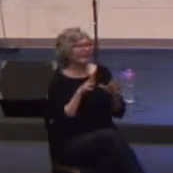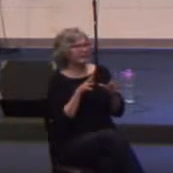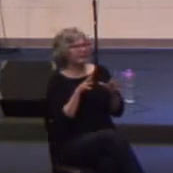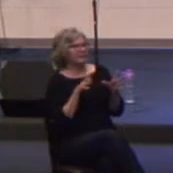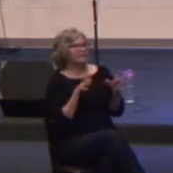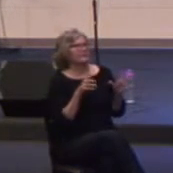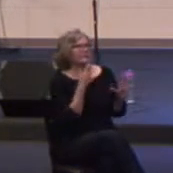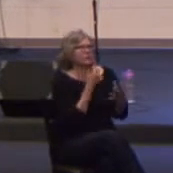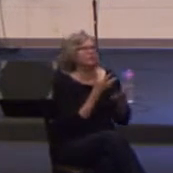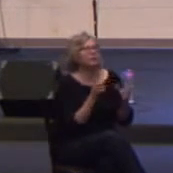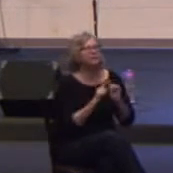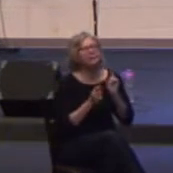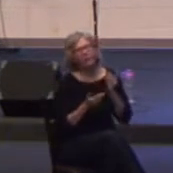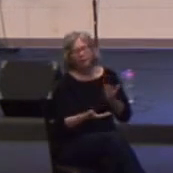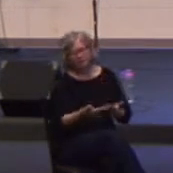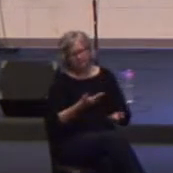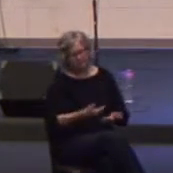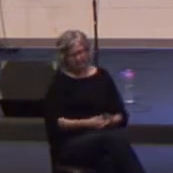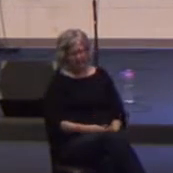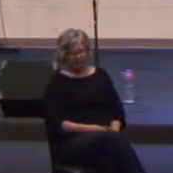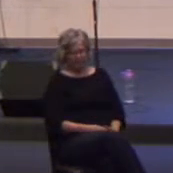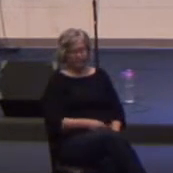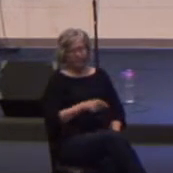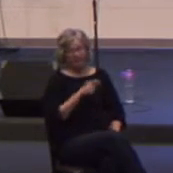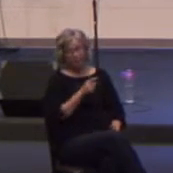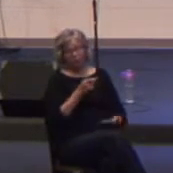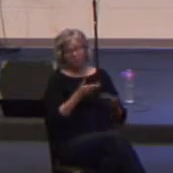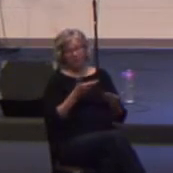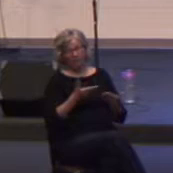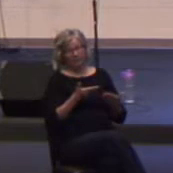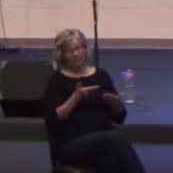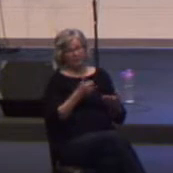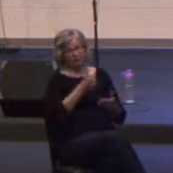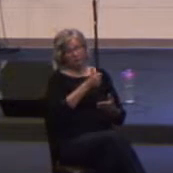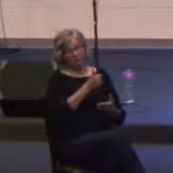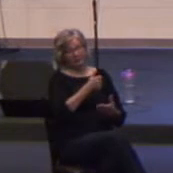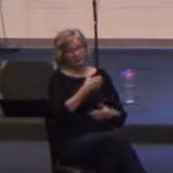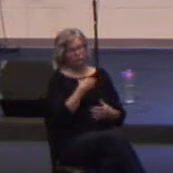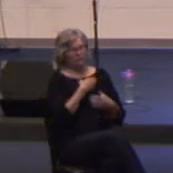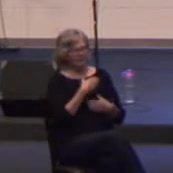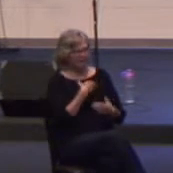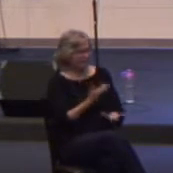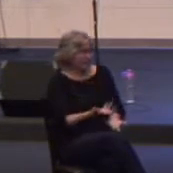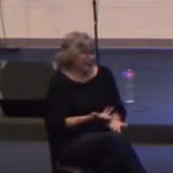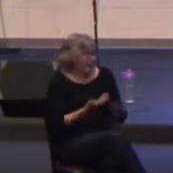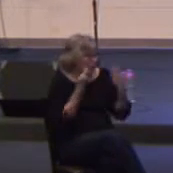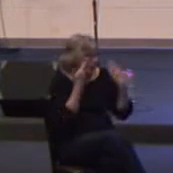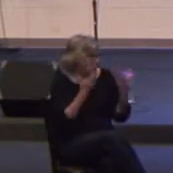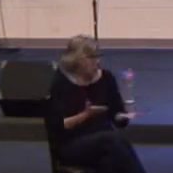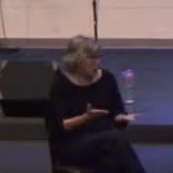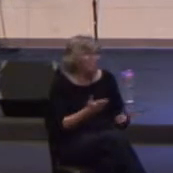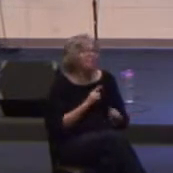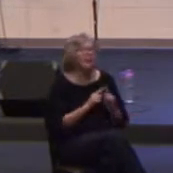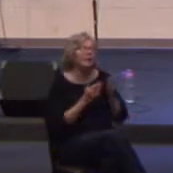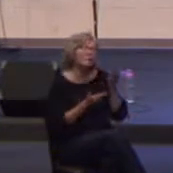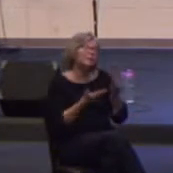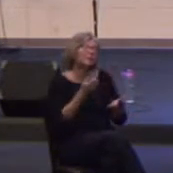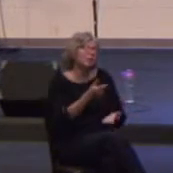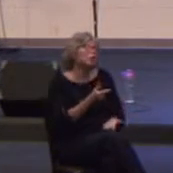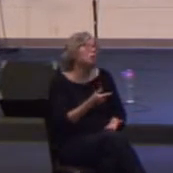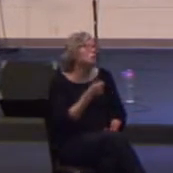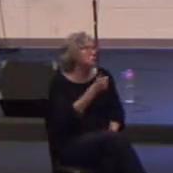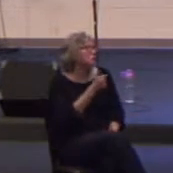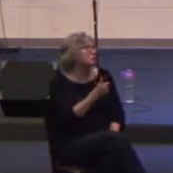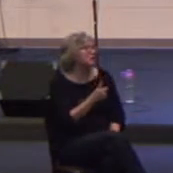but possibly you might have been the one grumbling. I don't know. But possibly you might have been